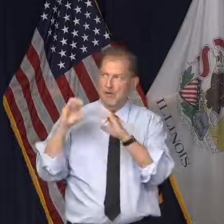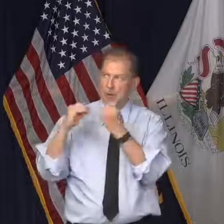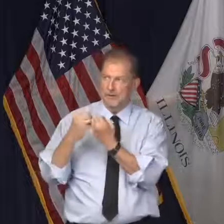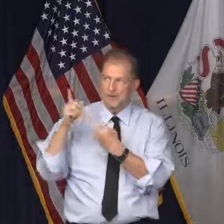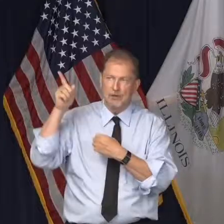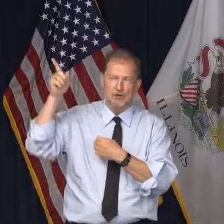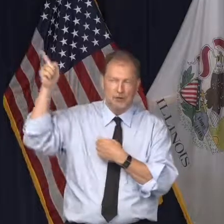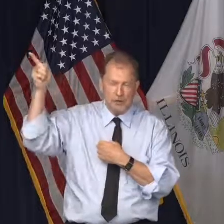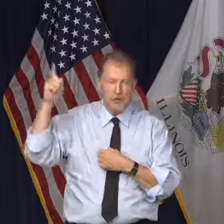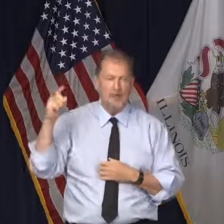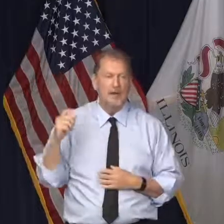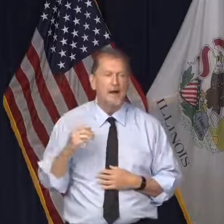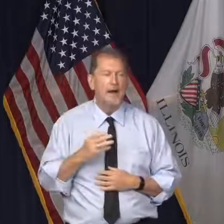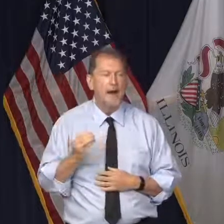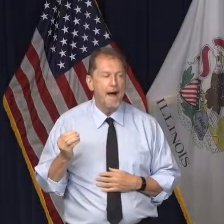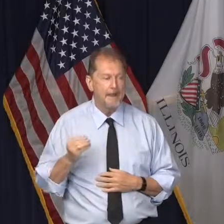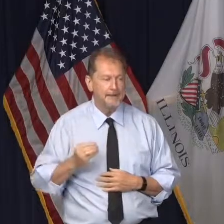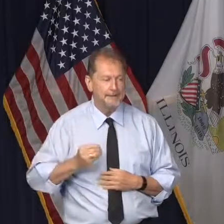the